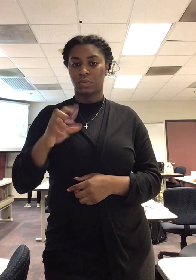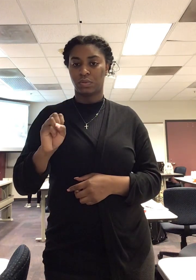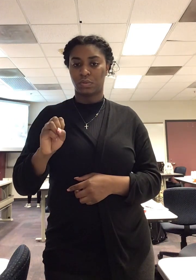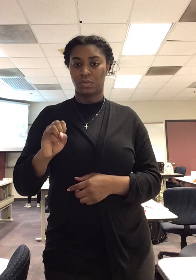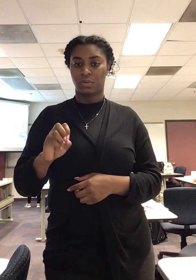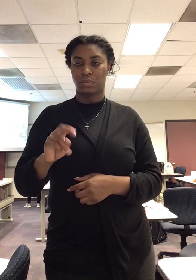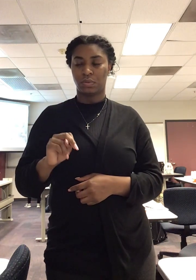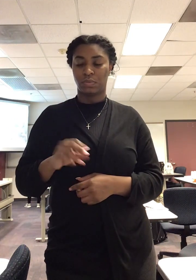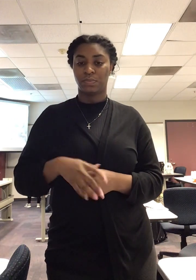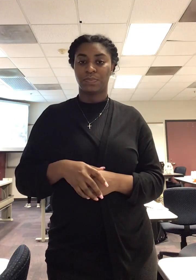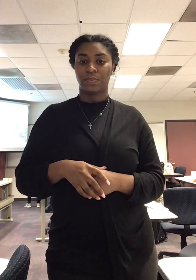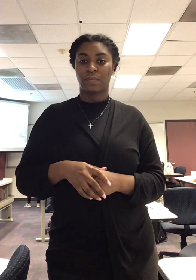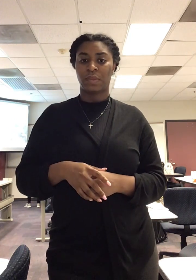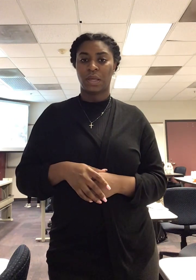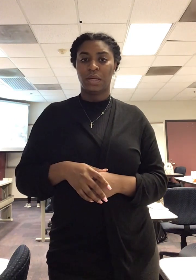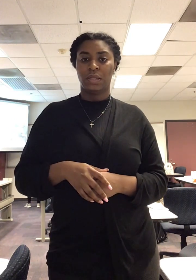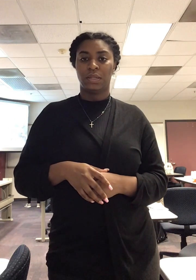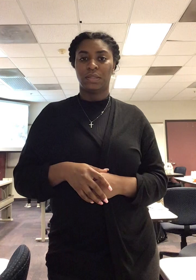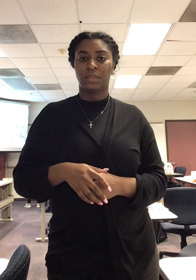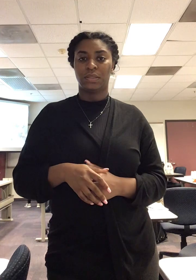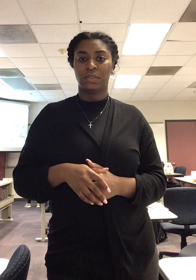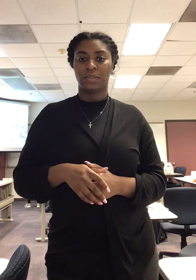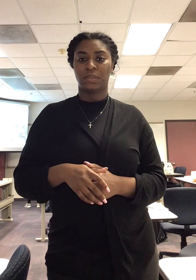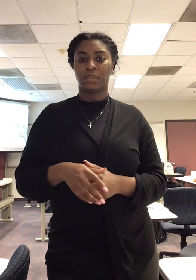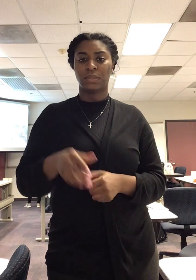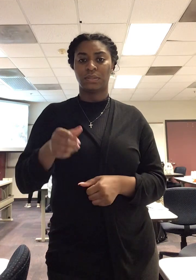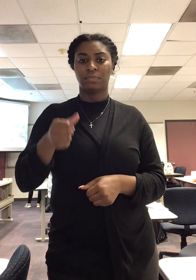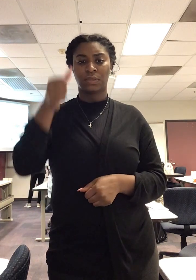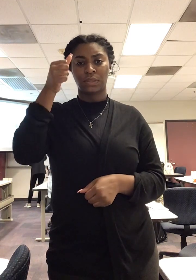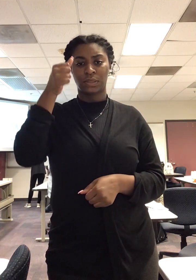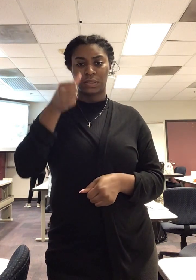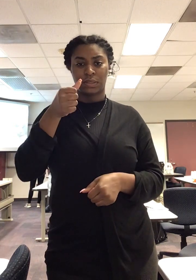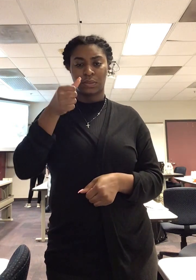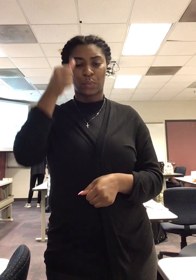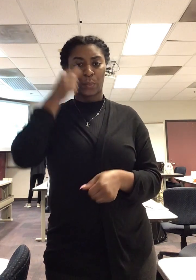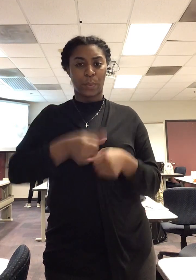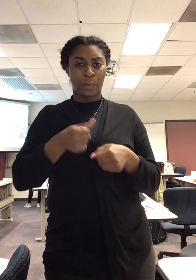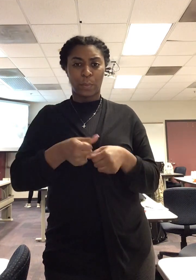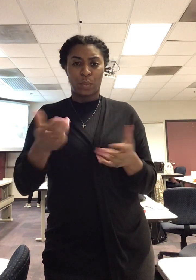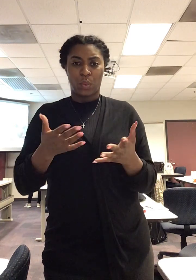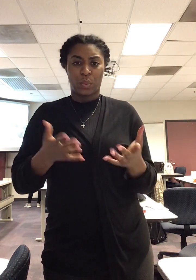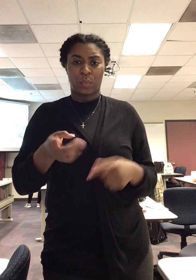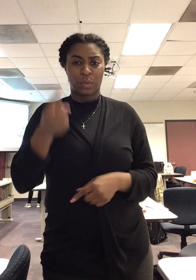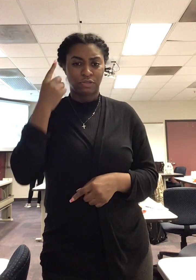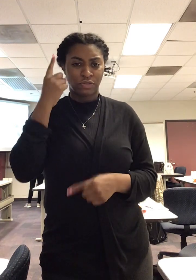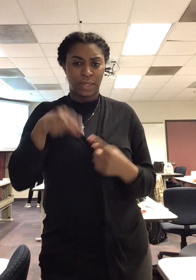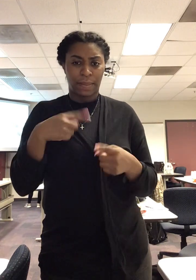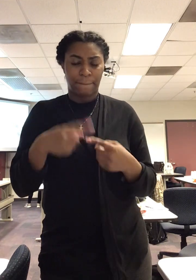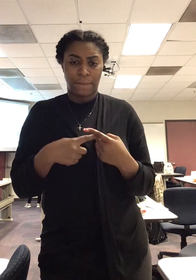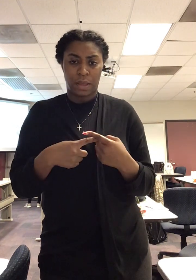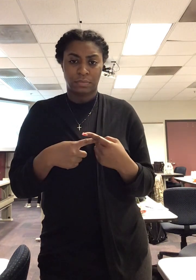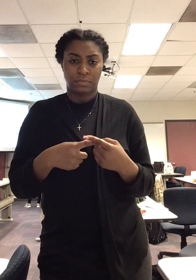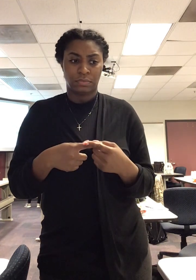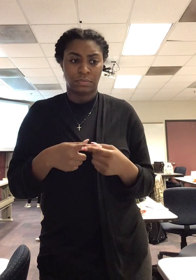think it is? Think about all of the schema you have from reading. Think about all the schema of all the activities we've done. What else do you think